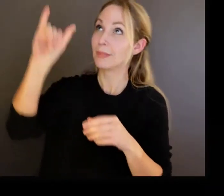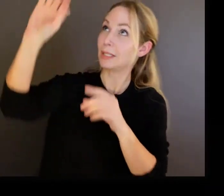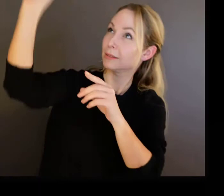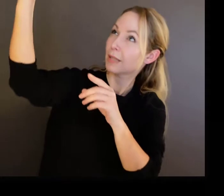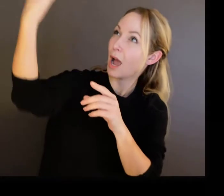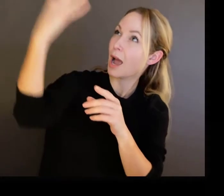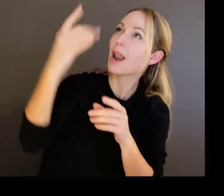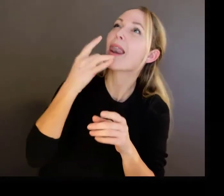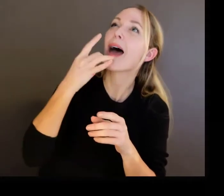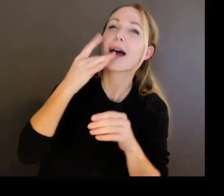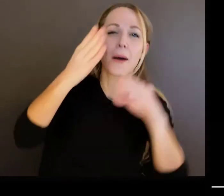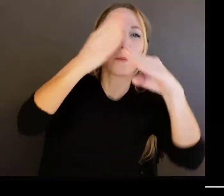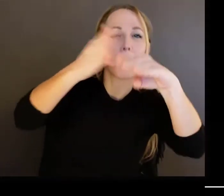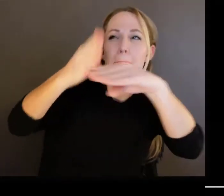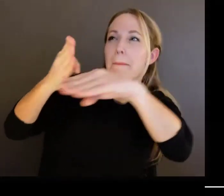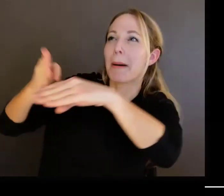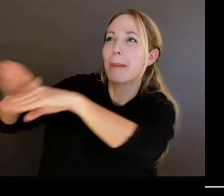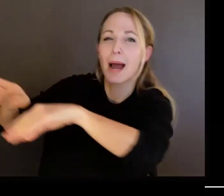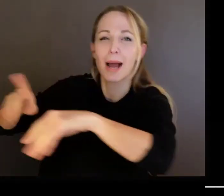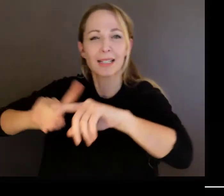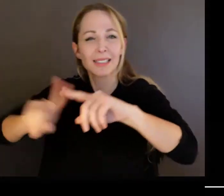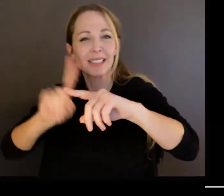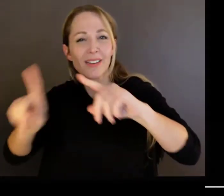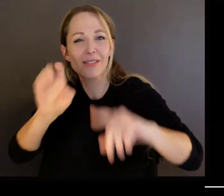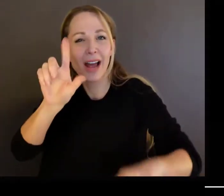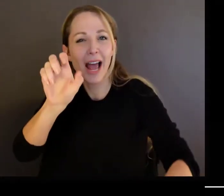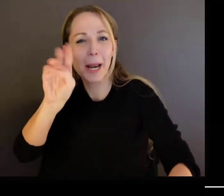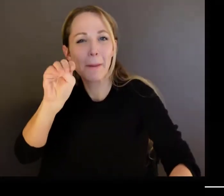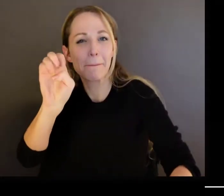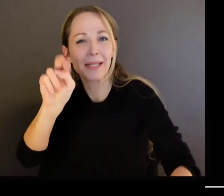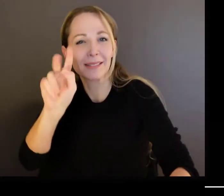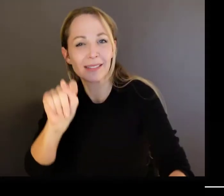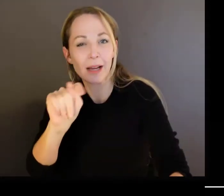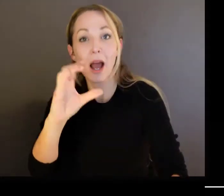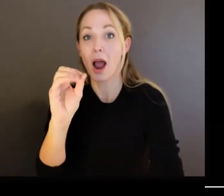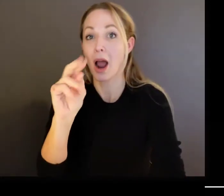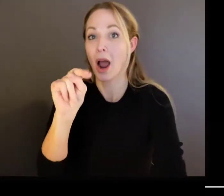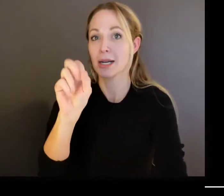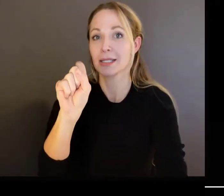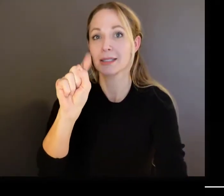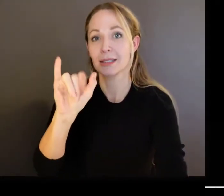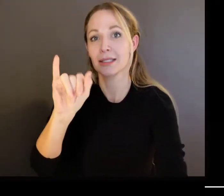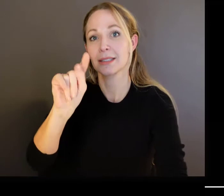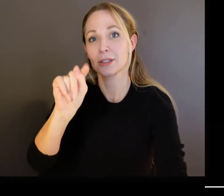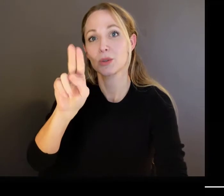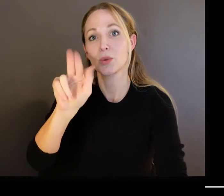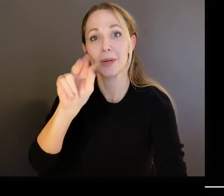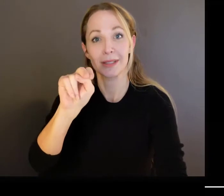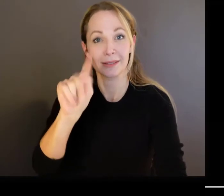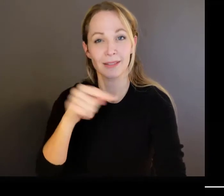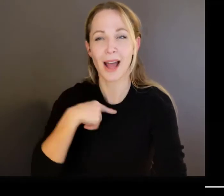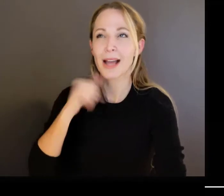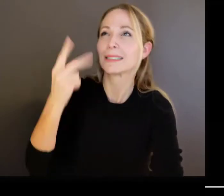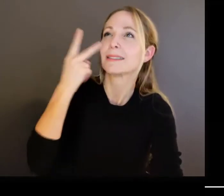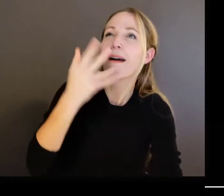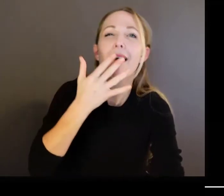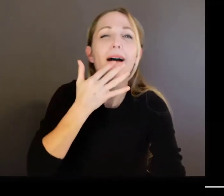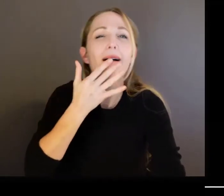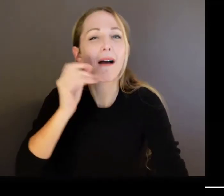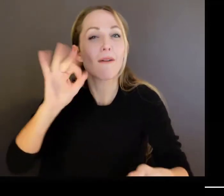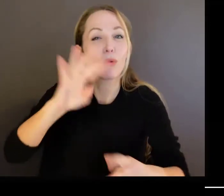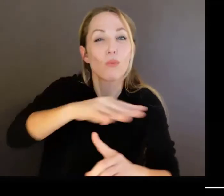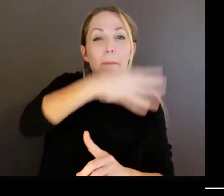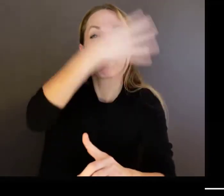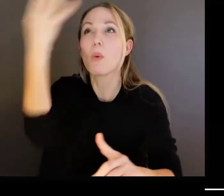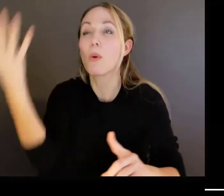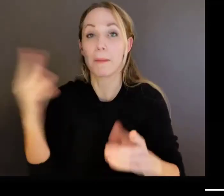down sunlight into its elements, into its constituents, I can look at the colors of the rainbow. So